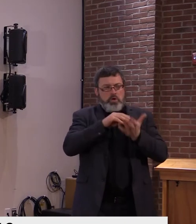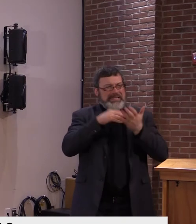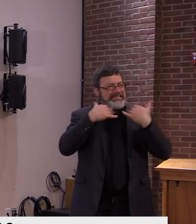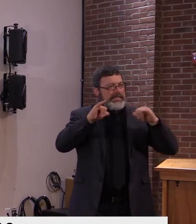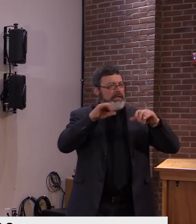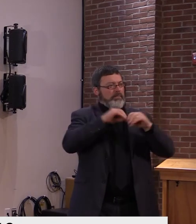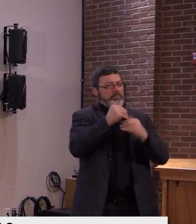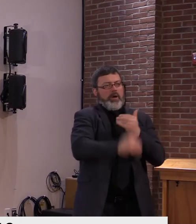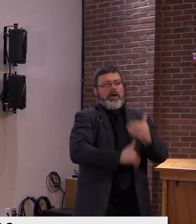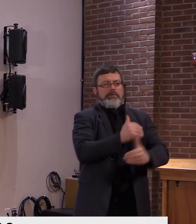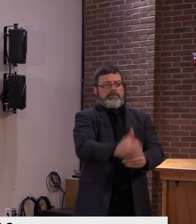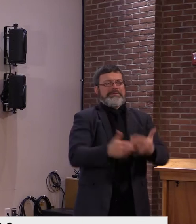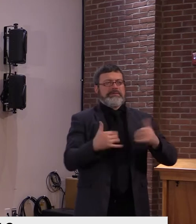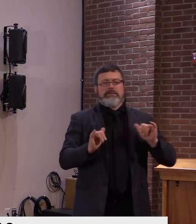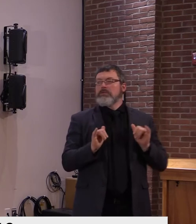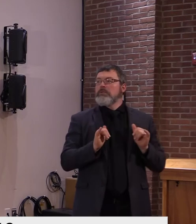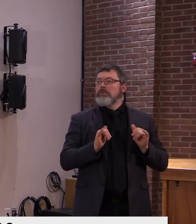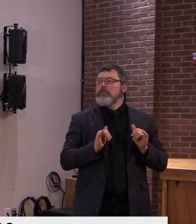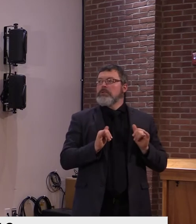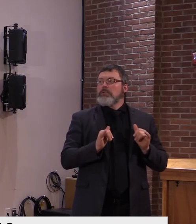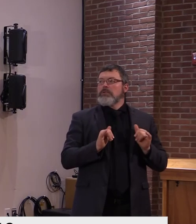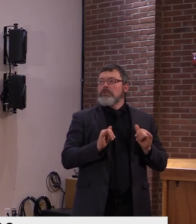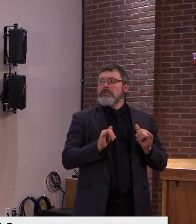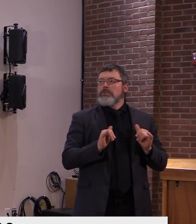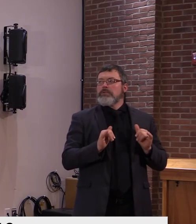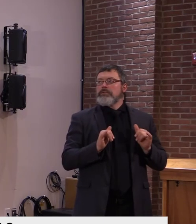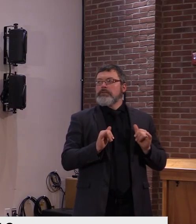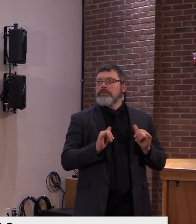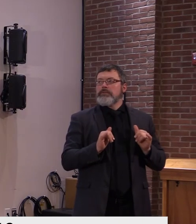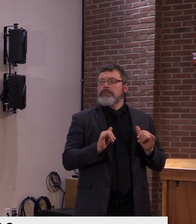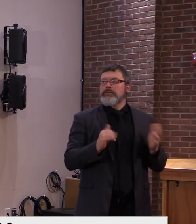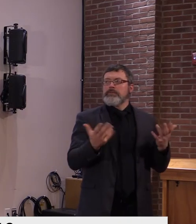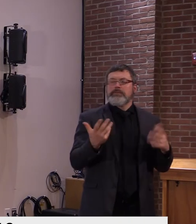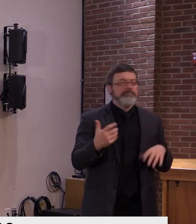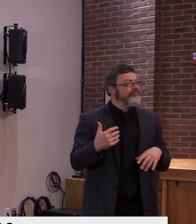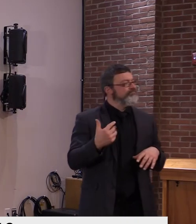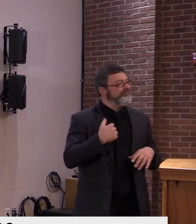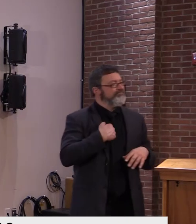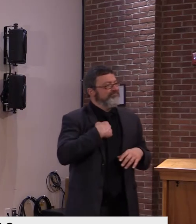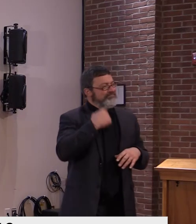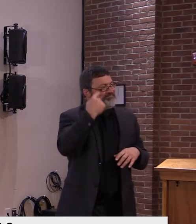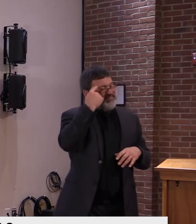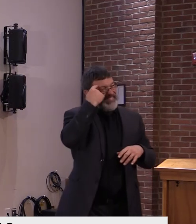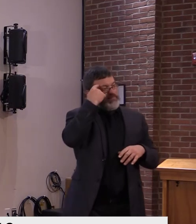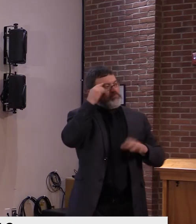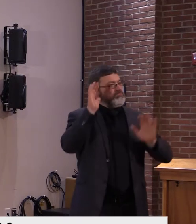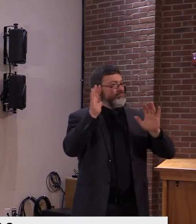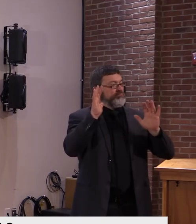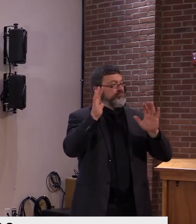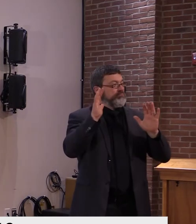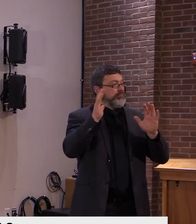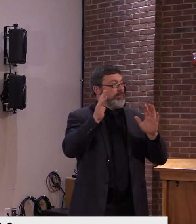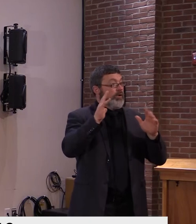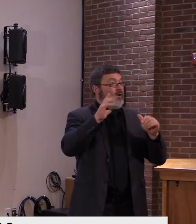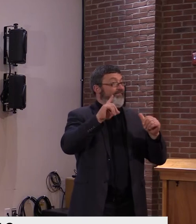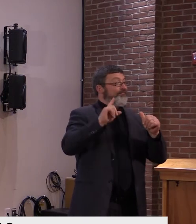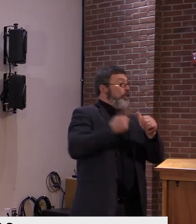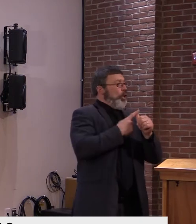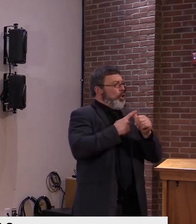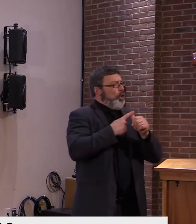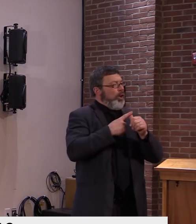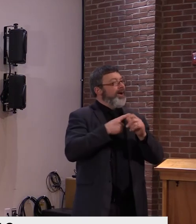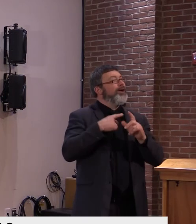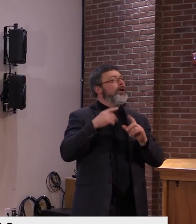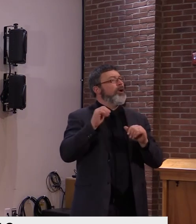to deliver this. That's evolved into a little bit more circumspect approach. And there'll be meetings